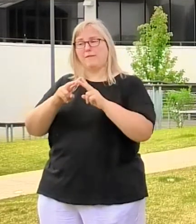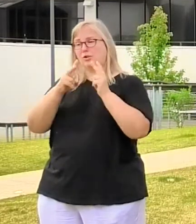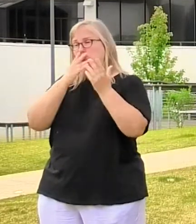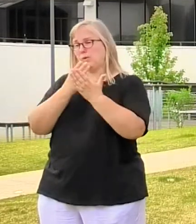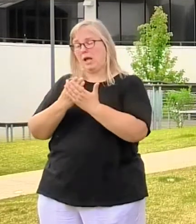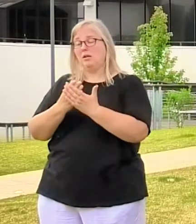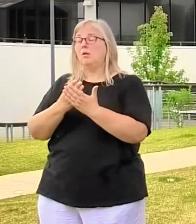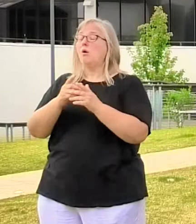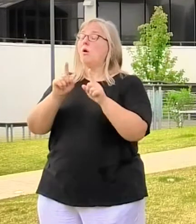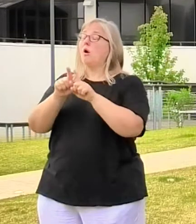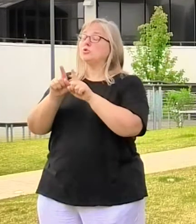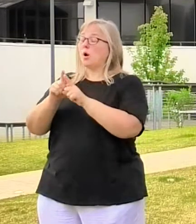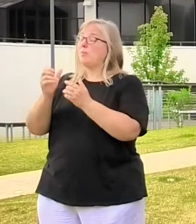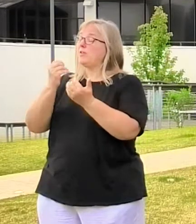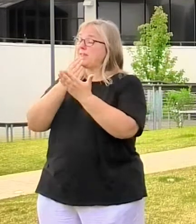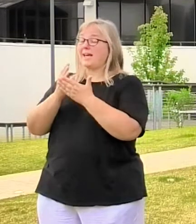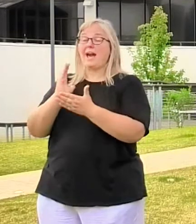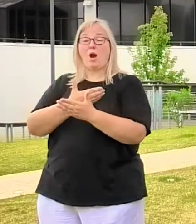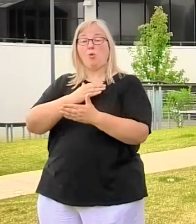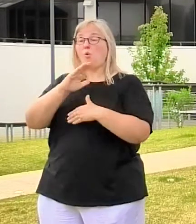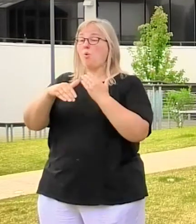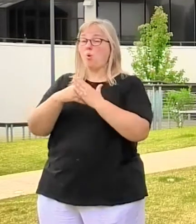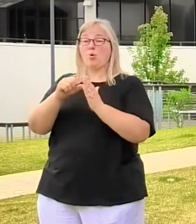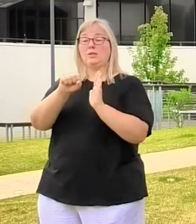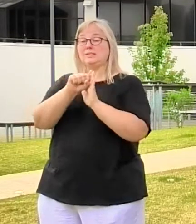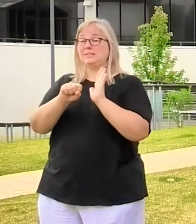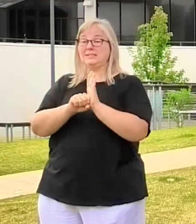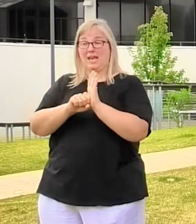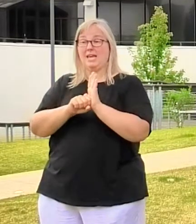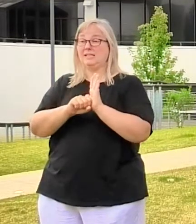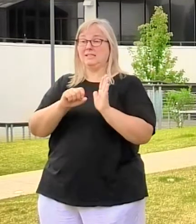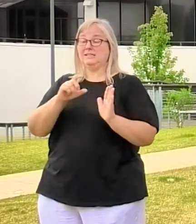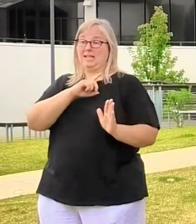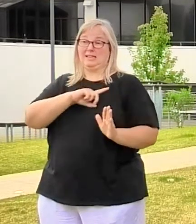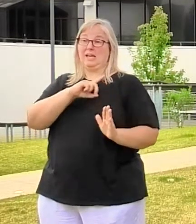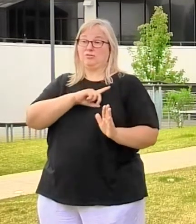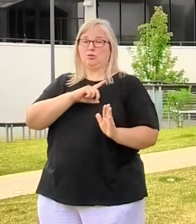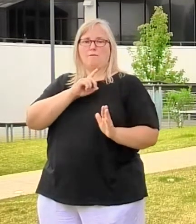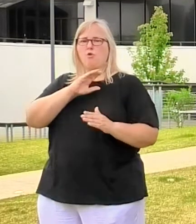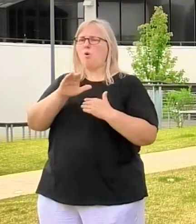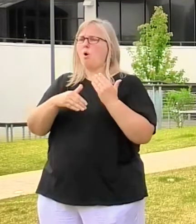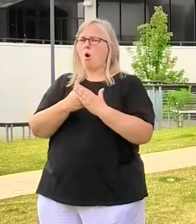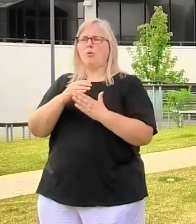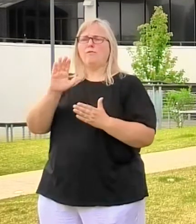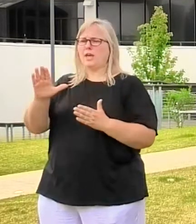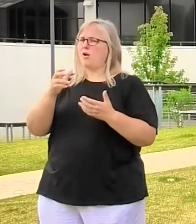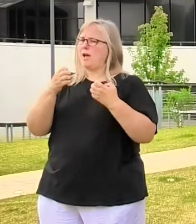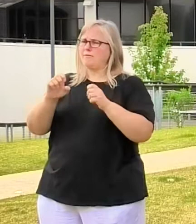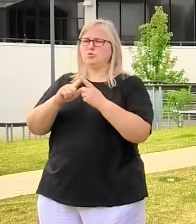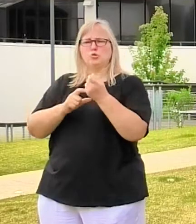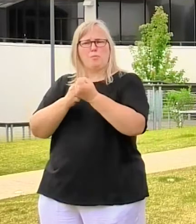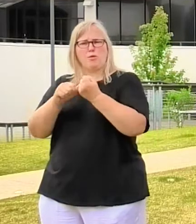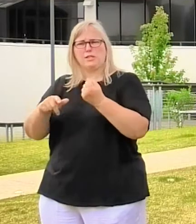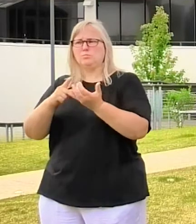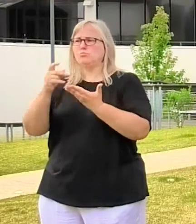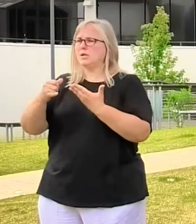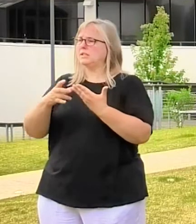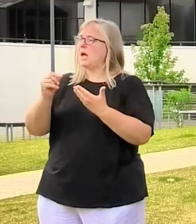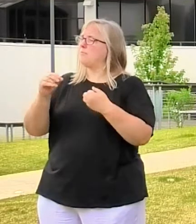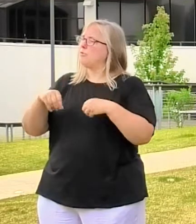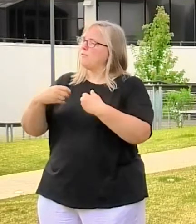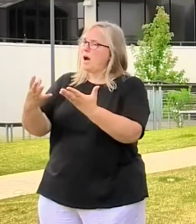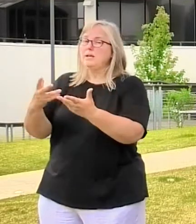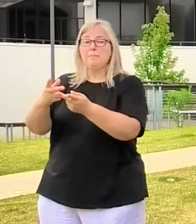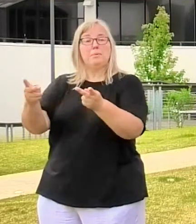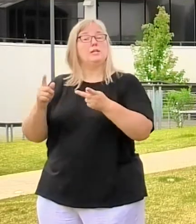I also want to thank our entire state delegation for all of their efforts to support this project and provide a space